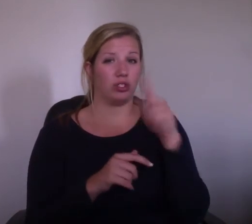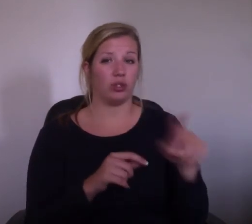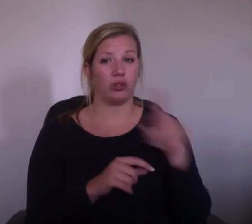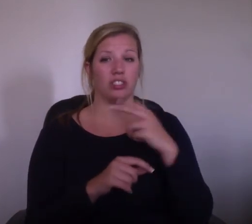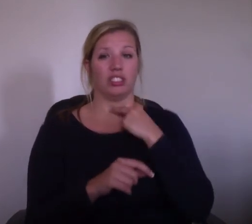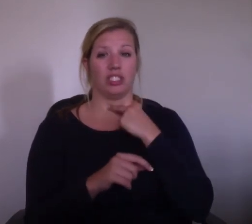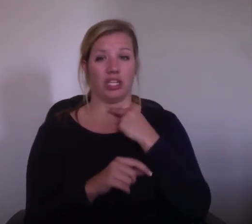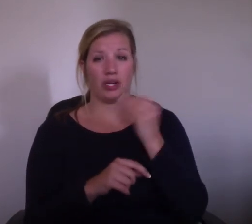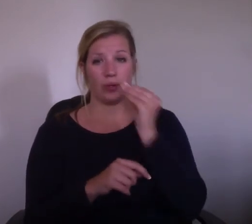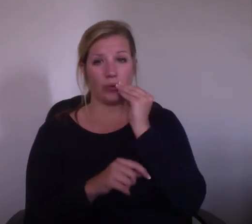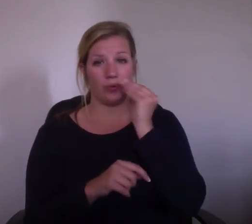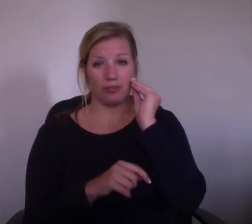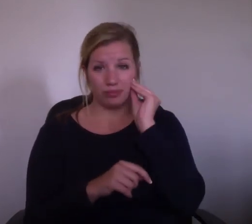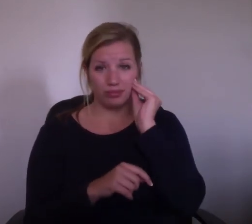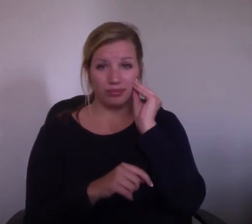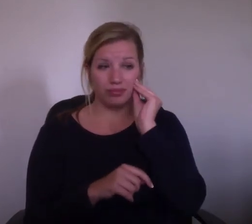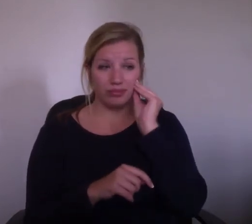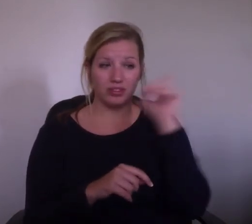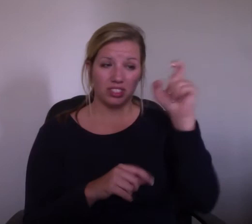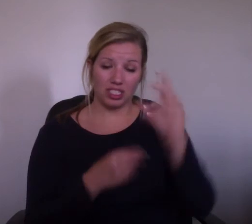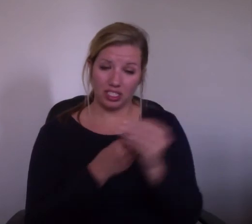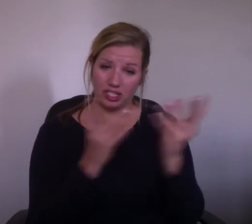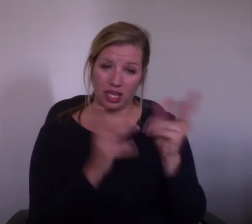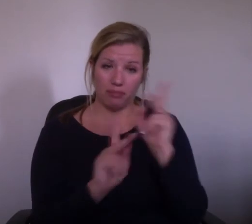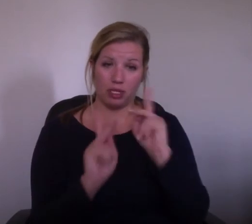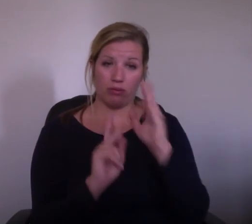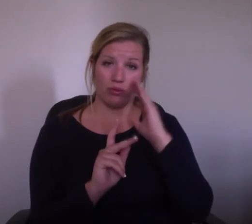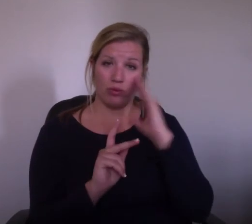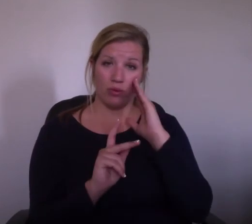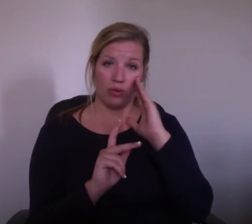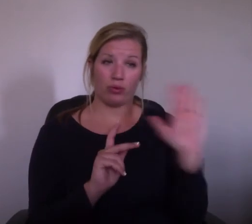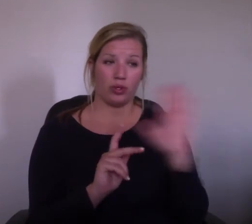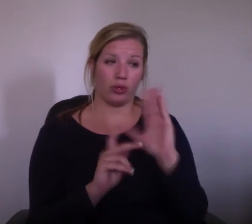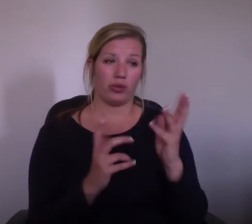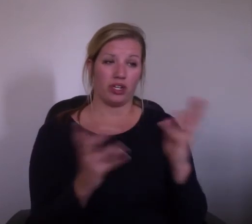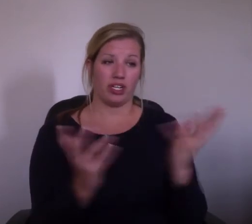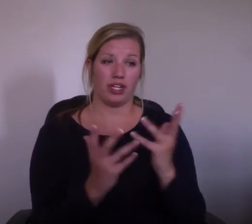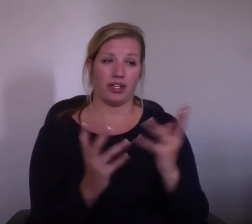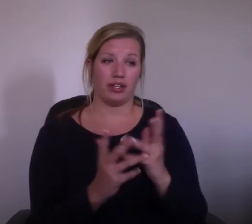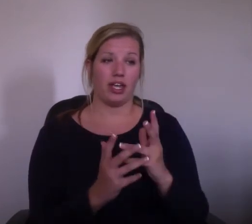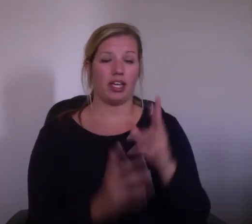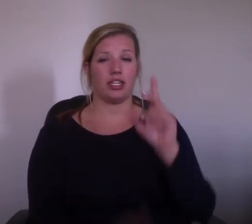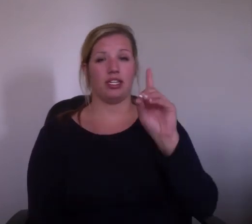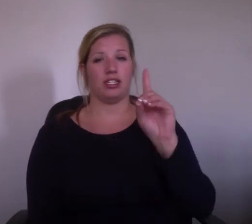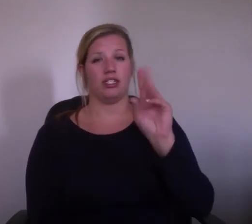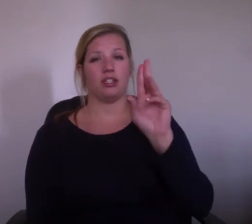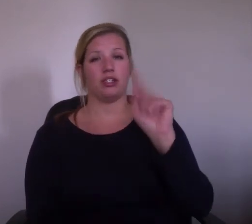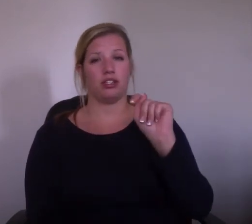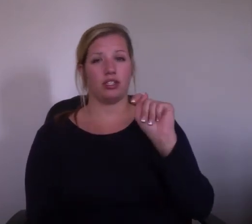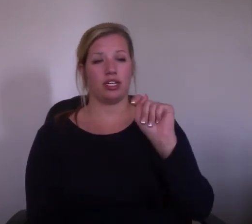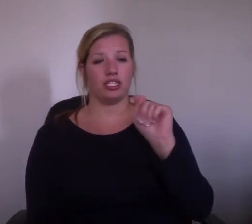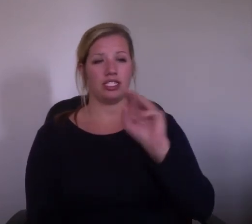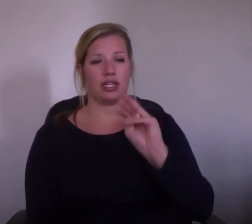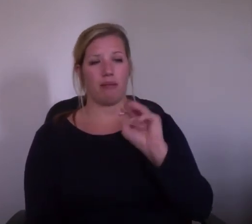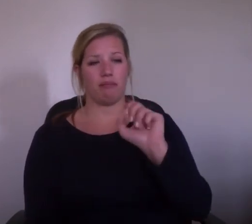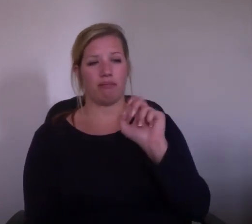and you need to let rescuers know that you're in there. A dust mask to help filter contaminated air or dust.